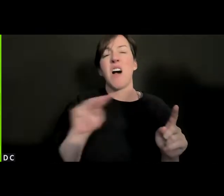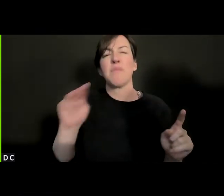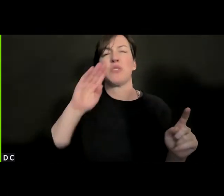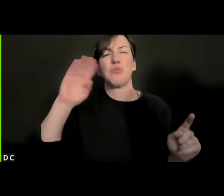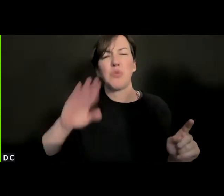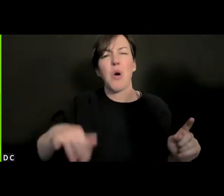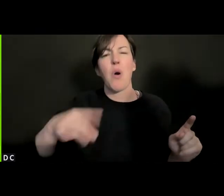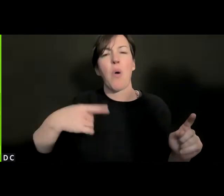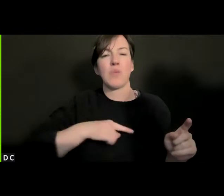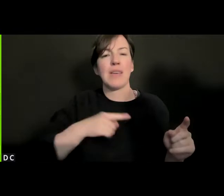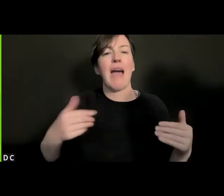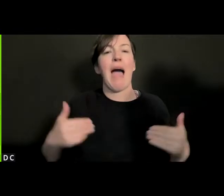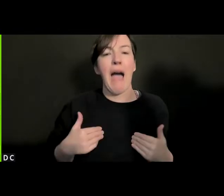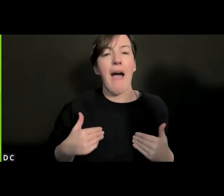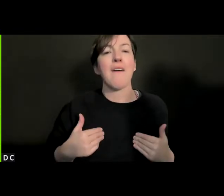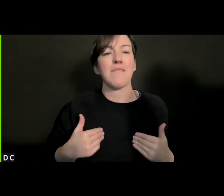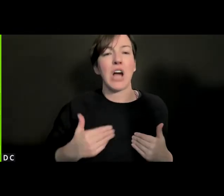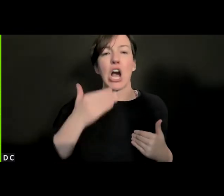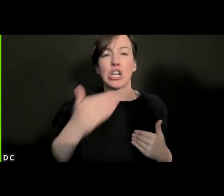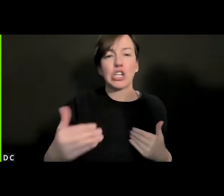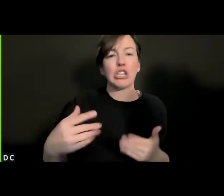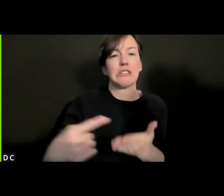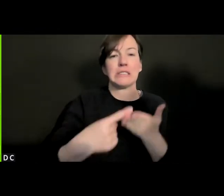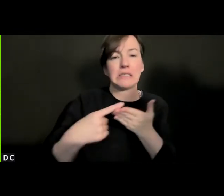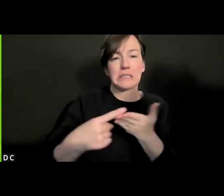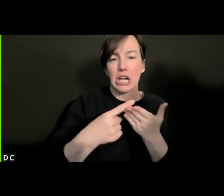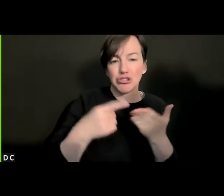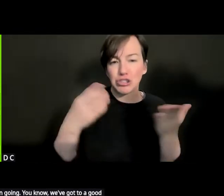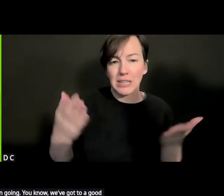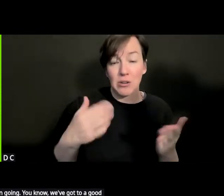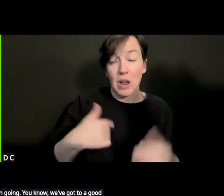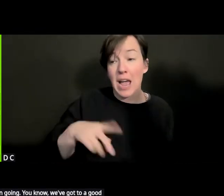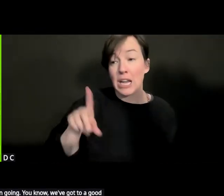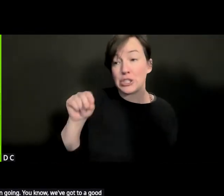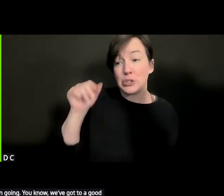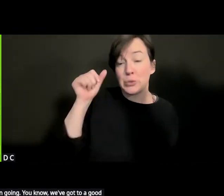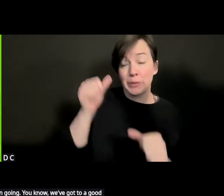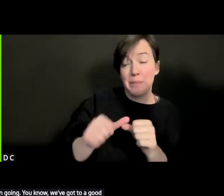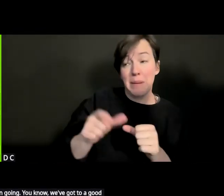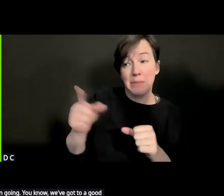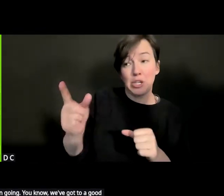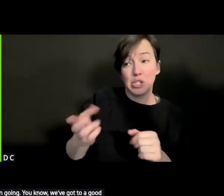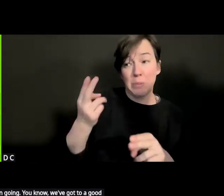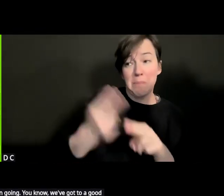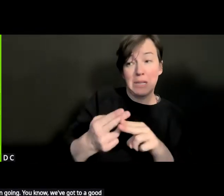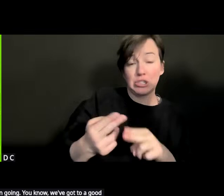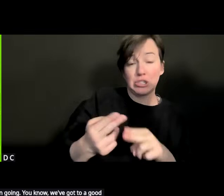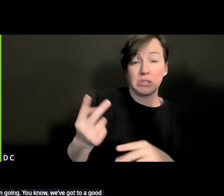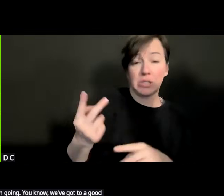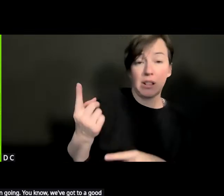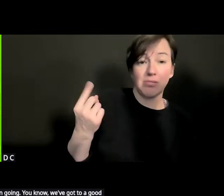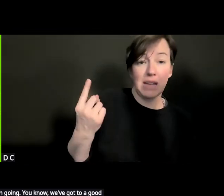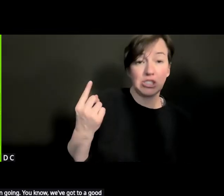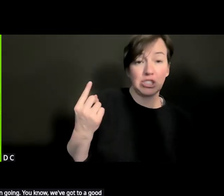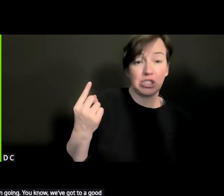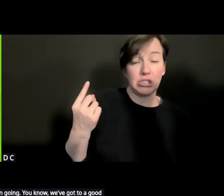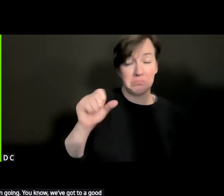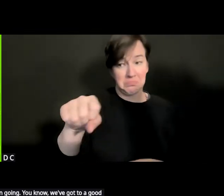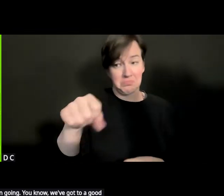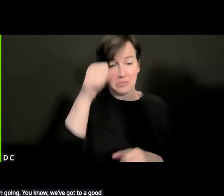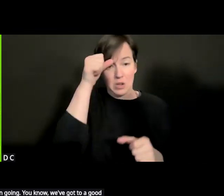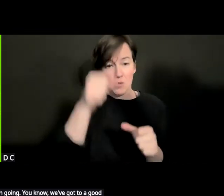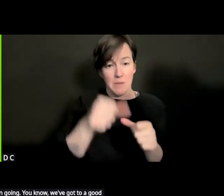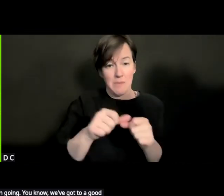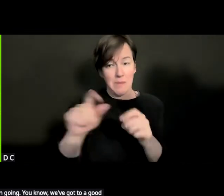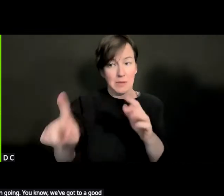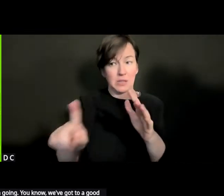We've got a good discussion here, and I do remember you brought this up at the last year when it came